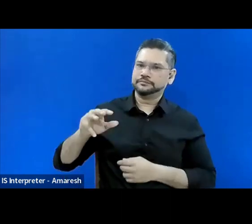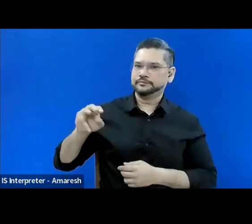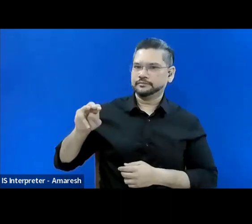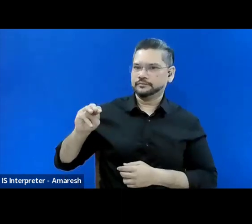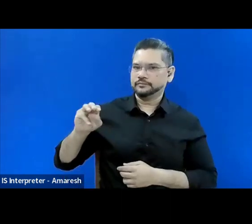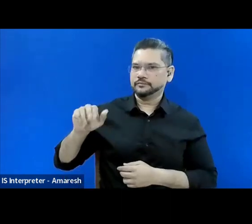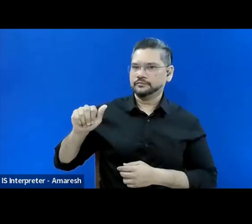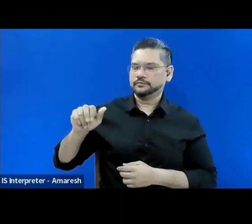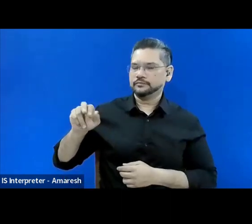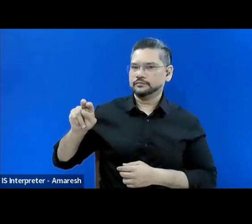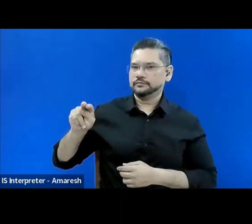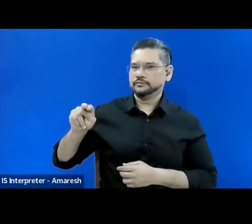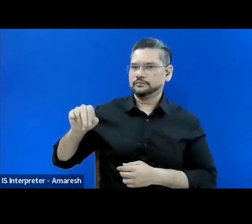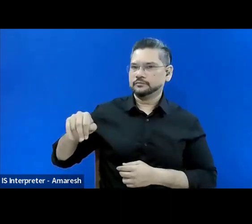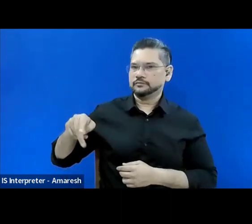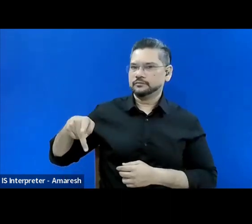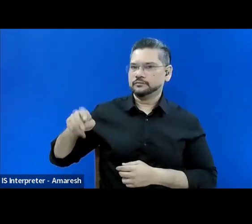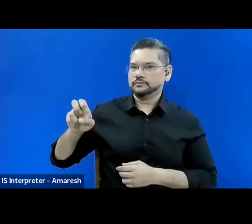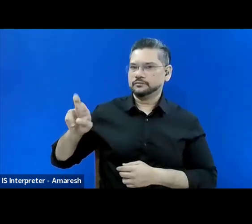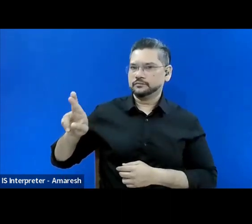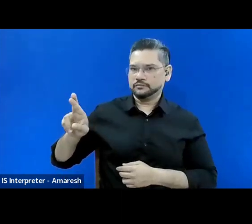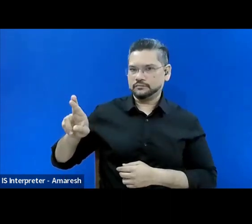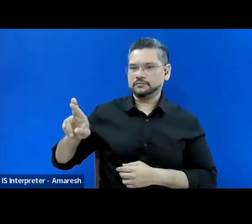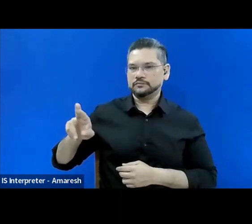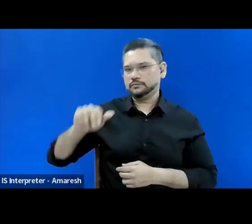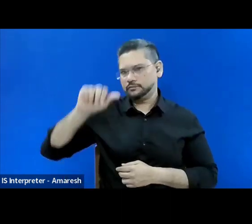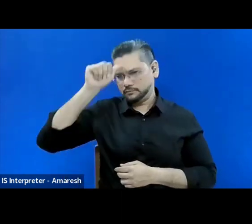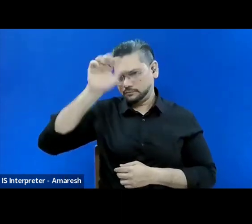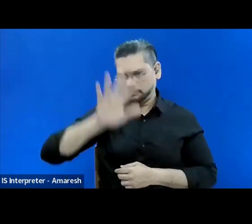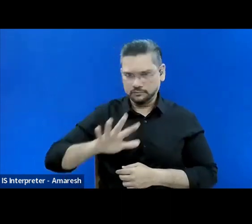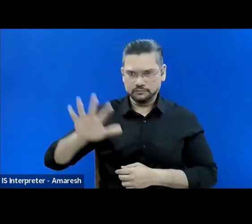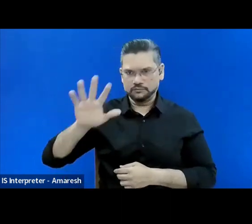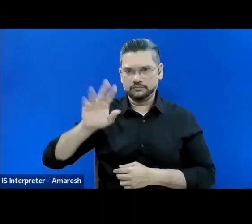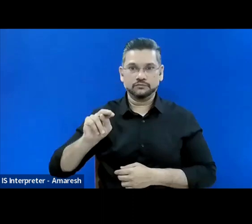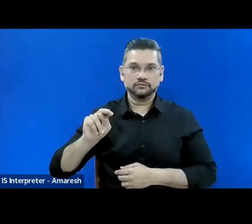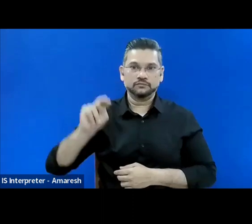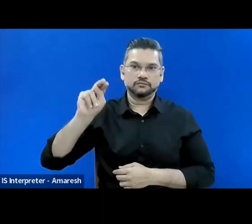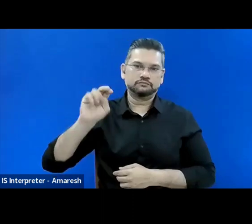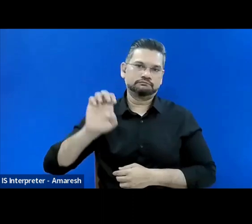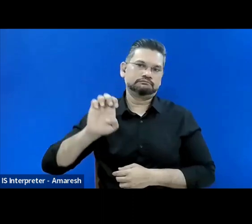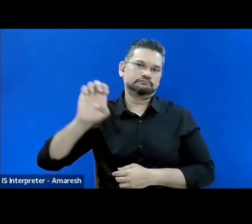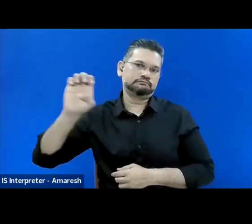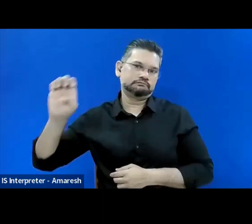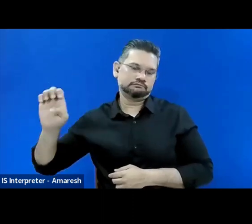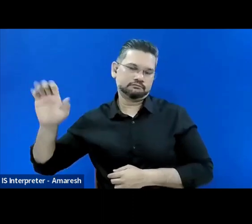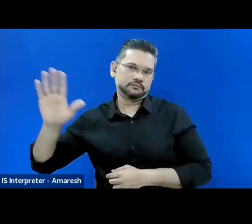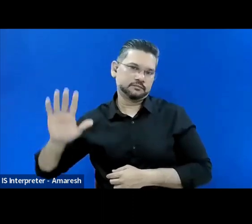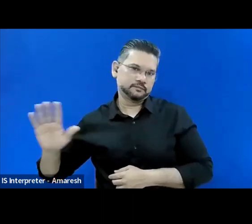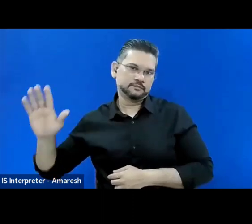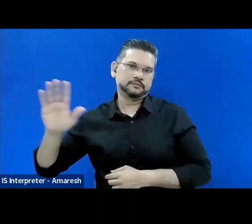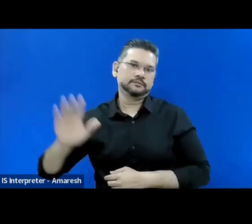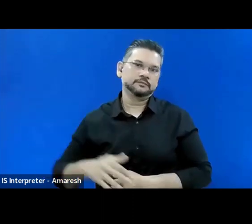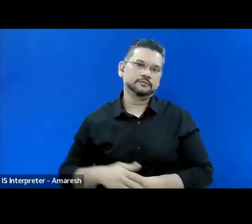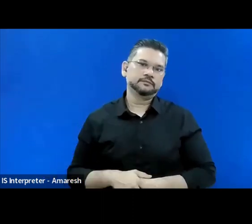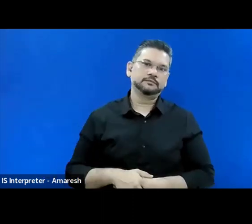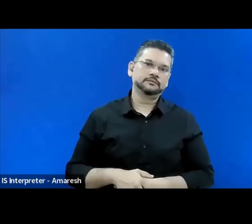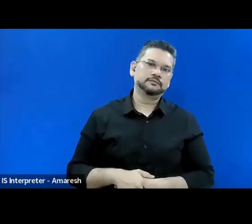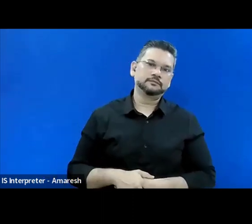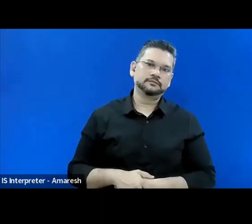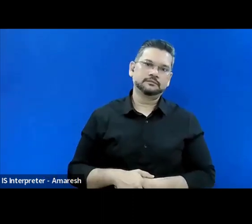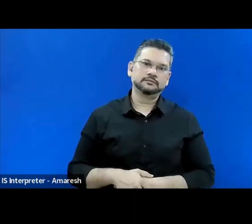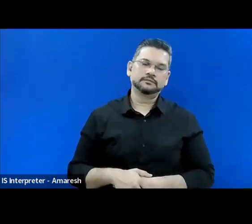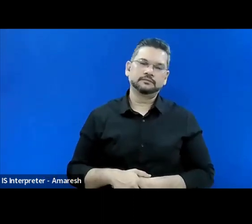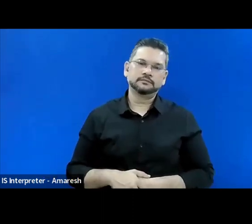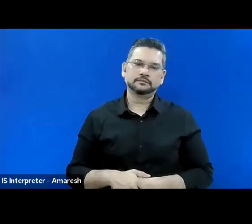India. But the problem which we faced earlier was that in any platforms,